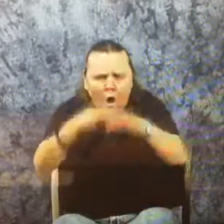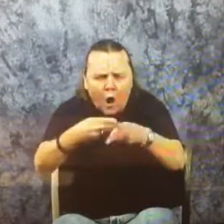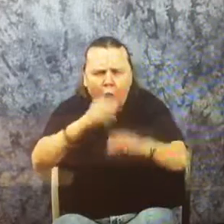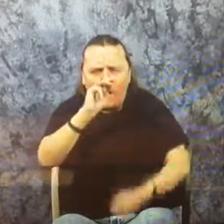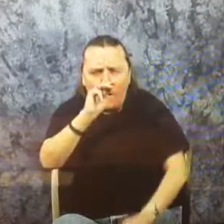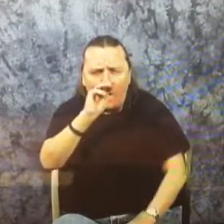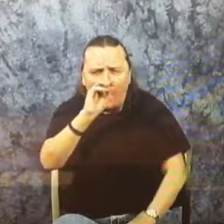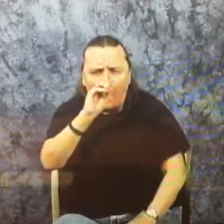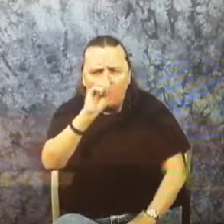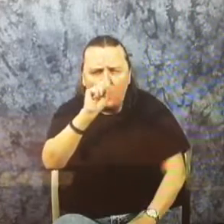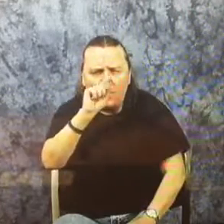and there was a